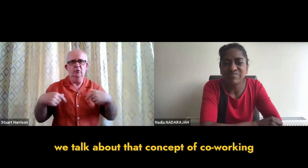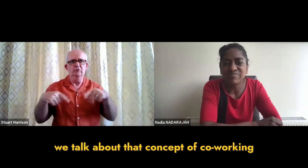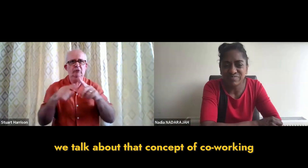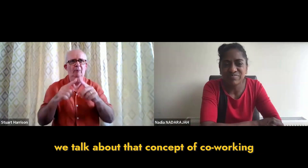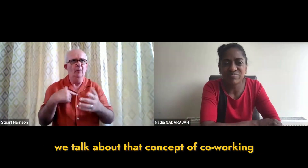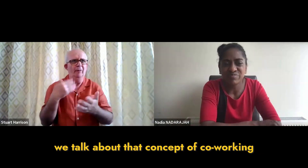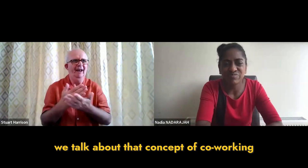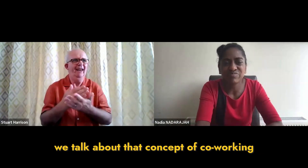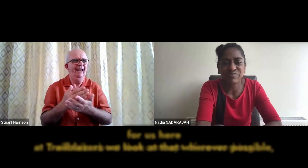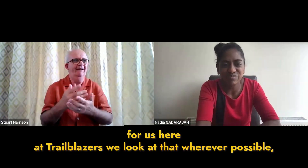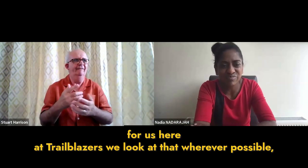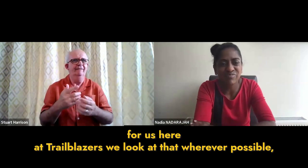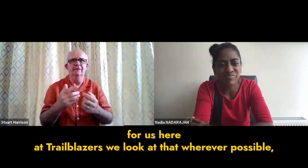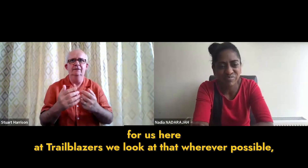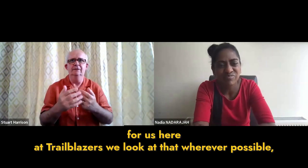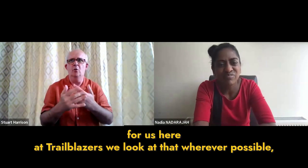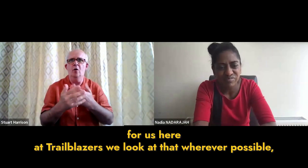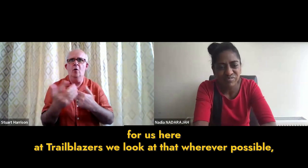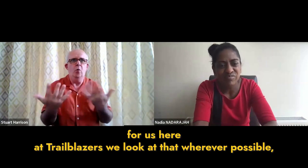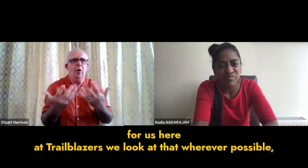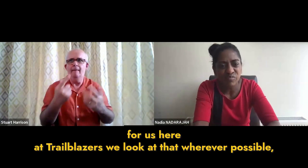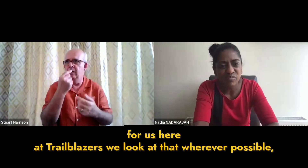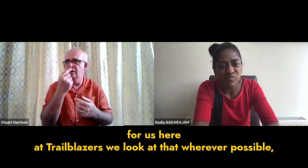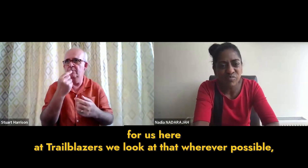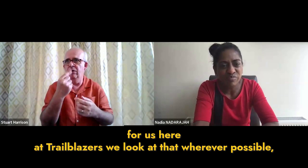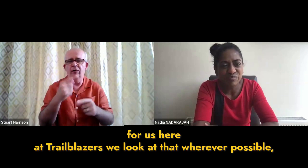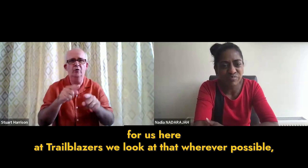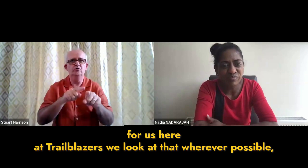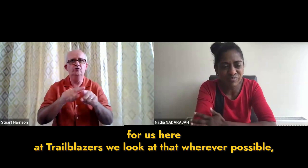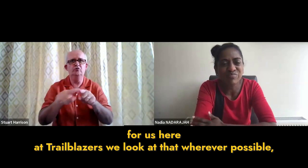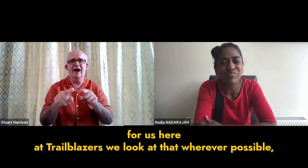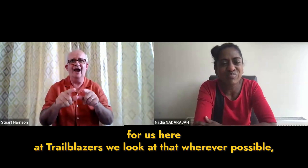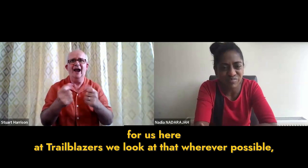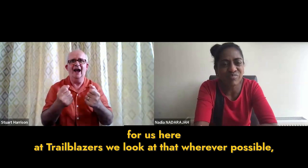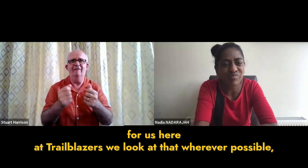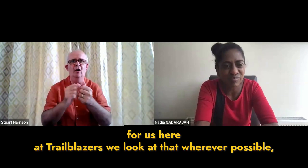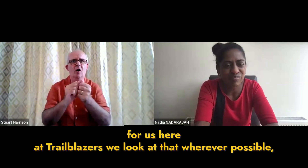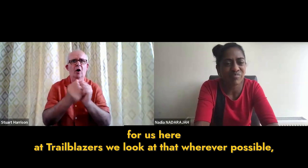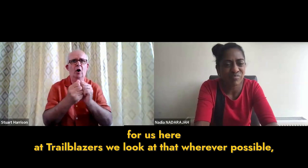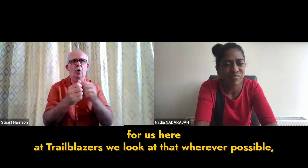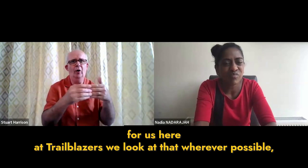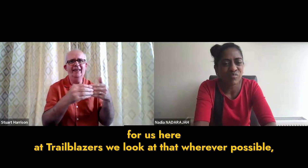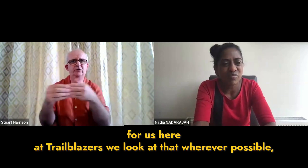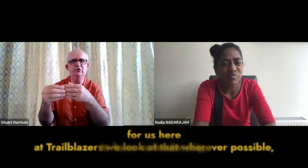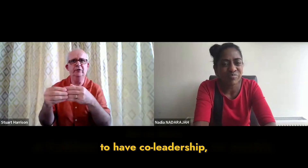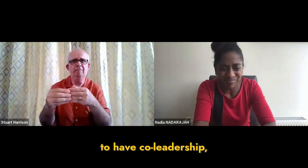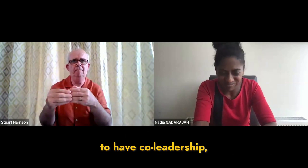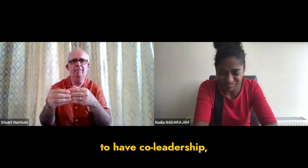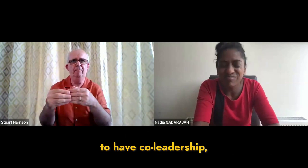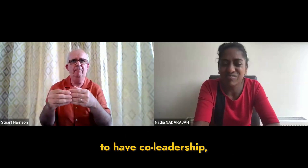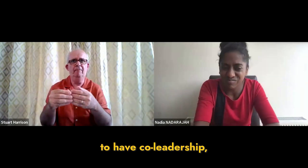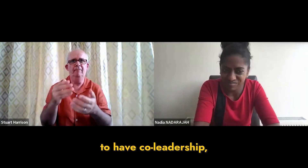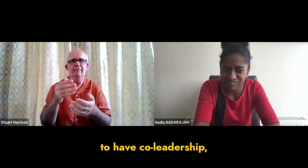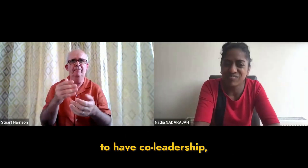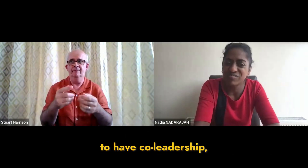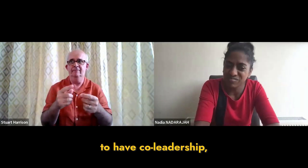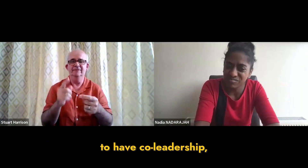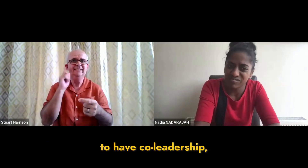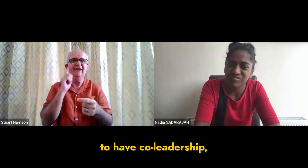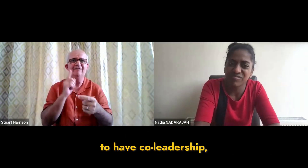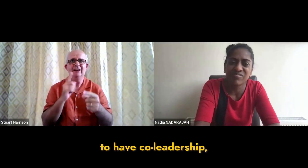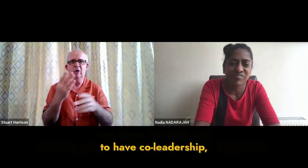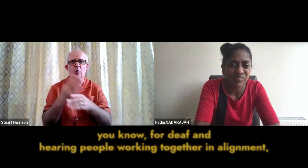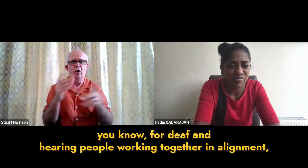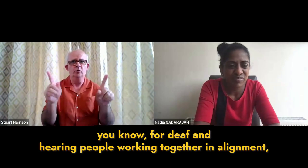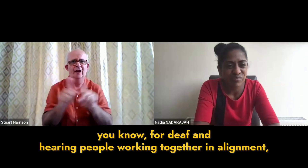of co-working, for us here at Trailblazers, we look at that wherever possible to have